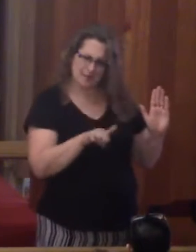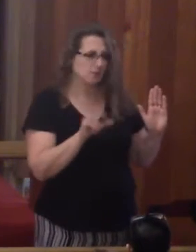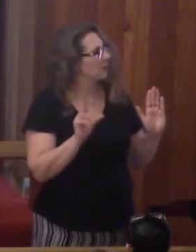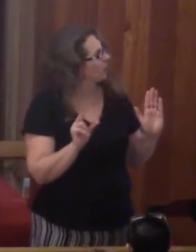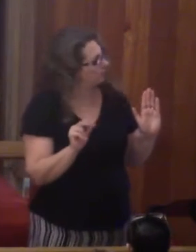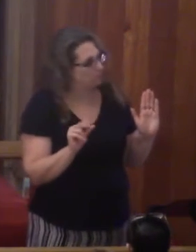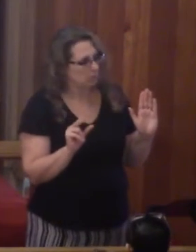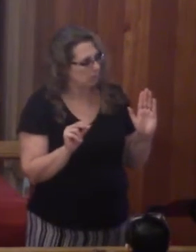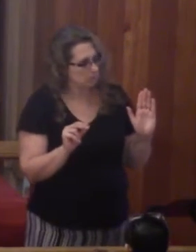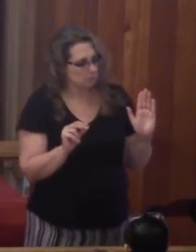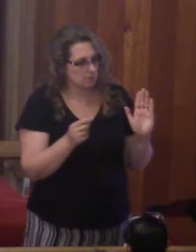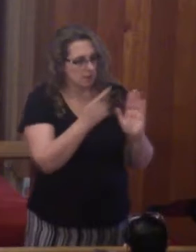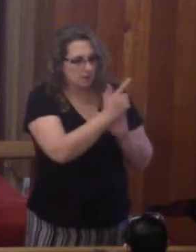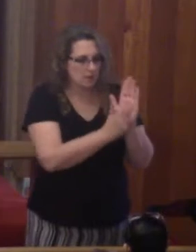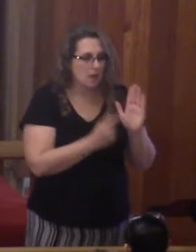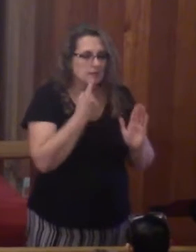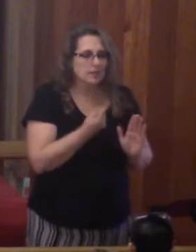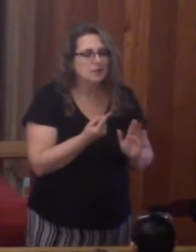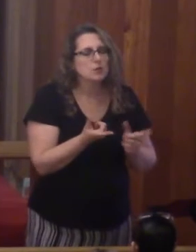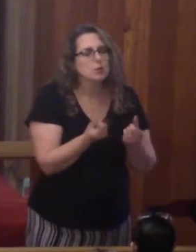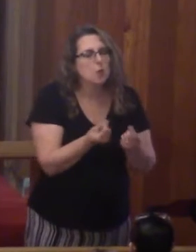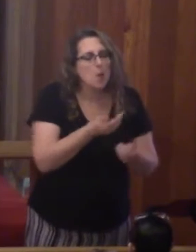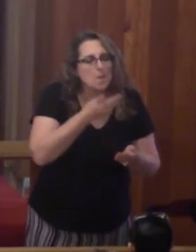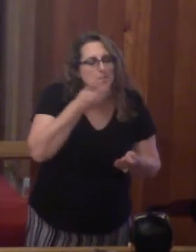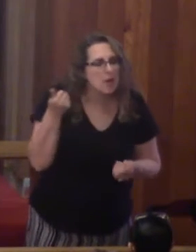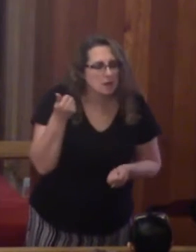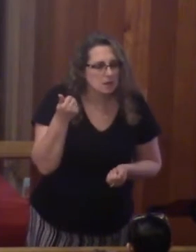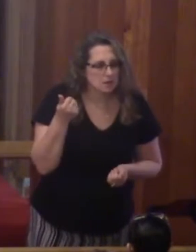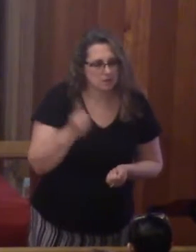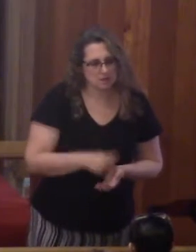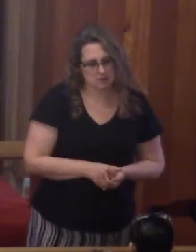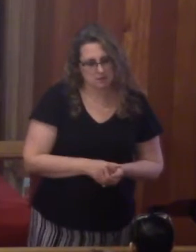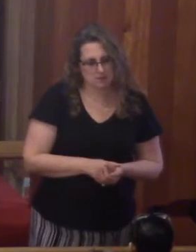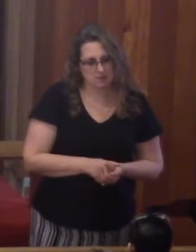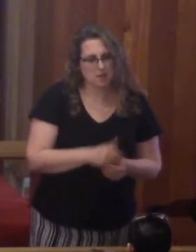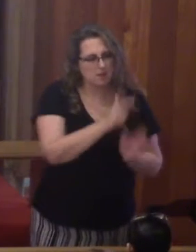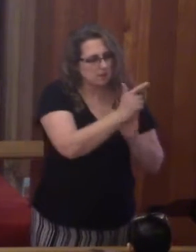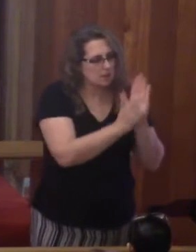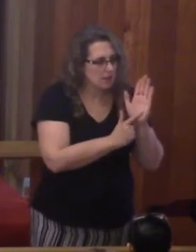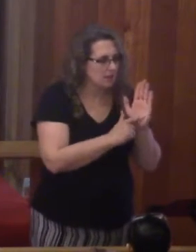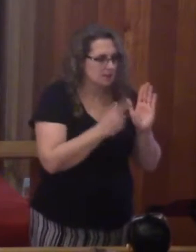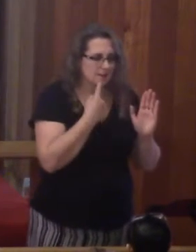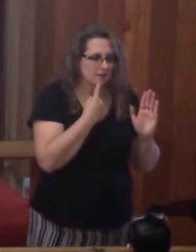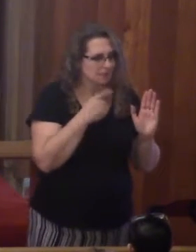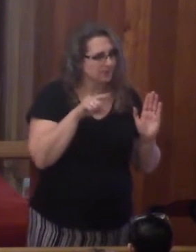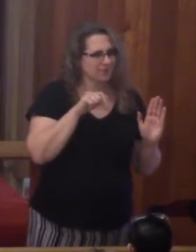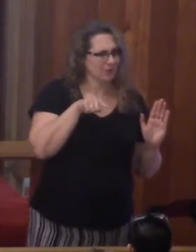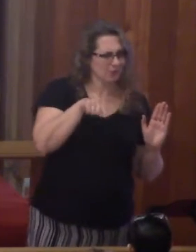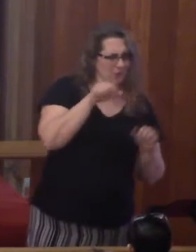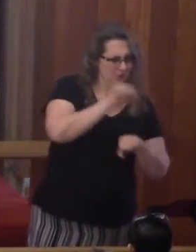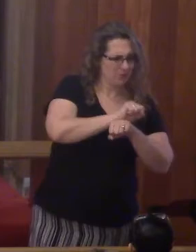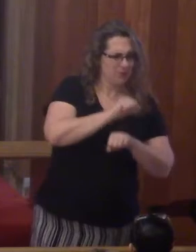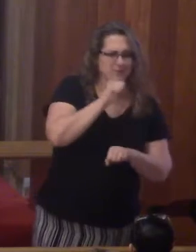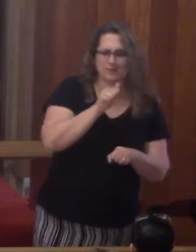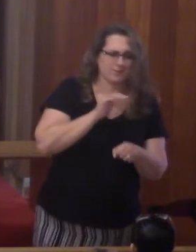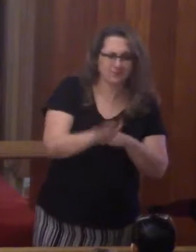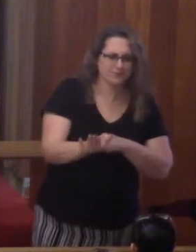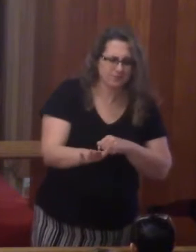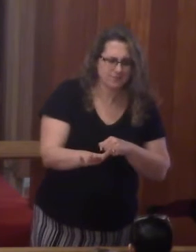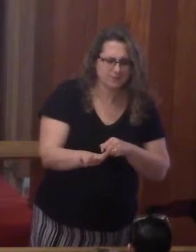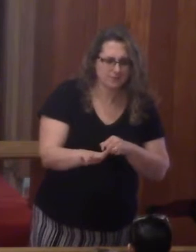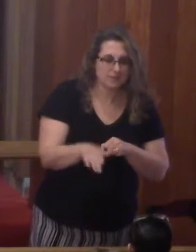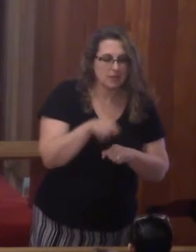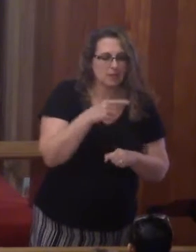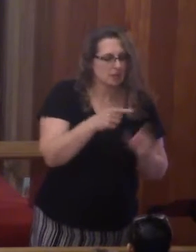The law says, do better. The law says it's not enough. The law